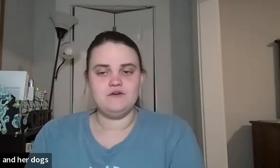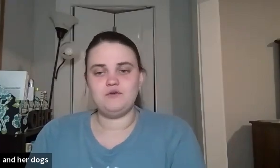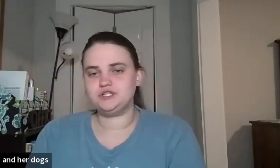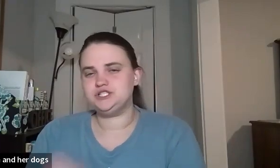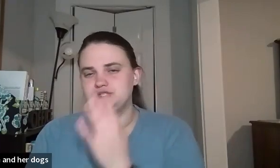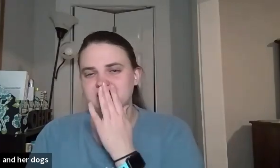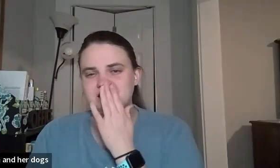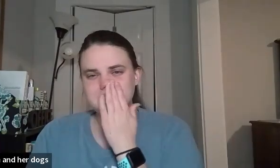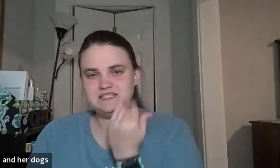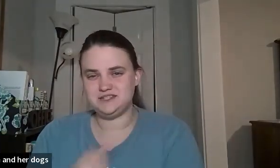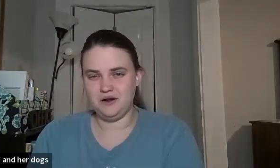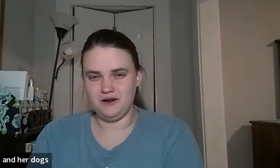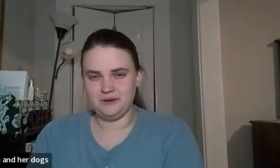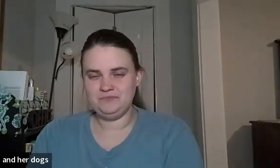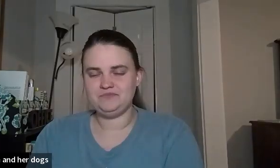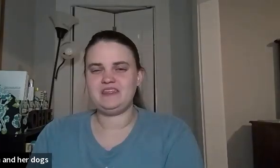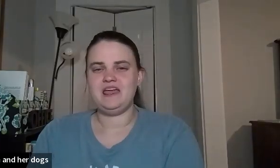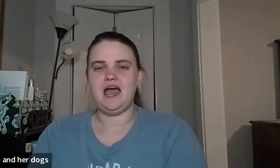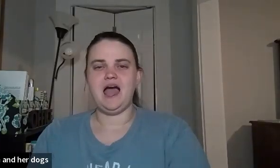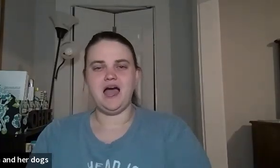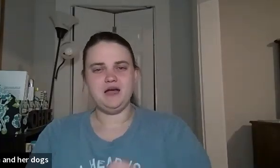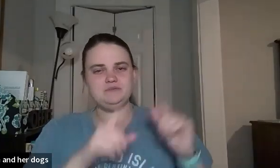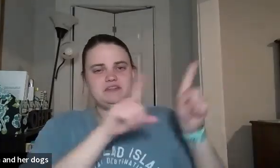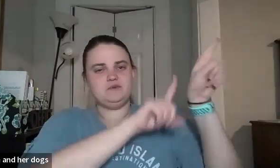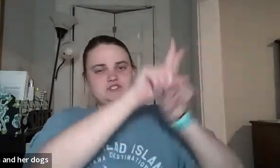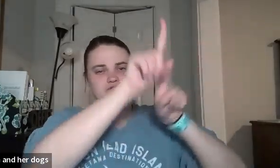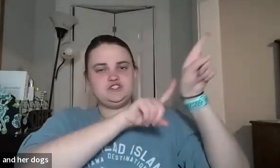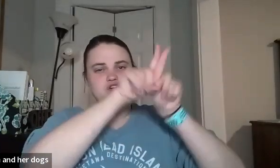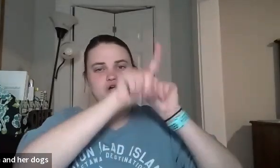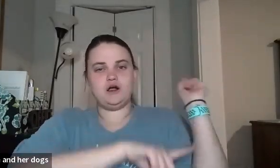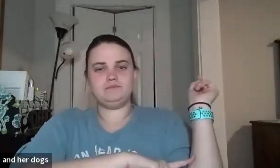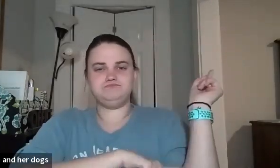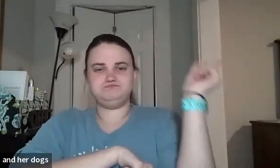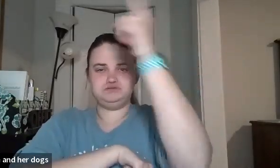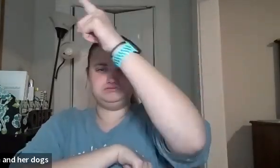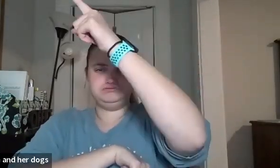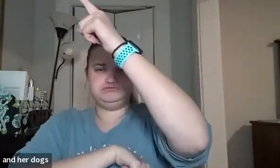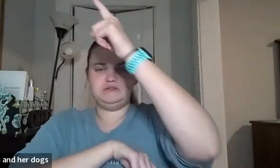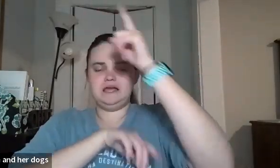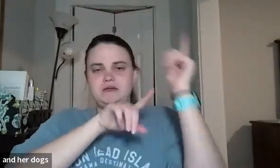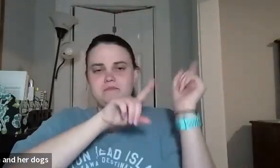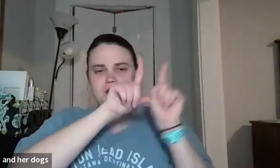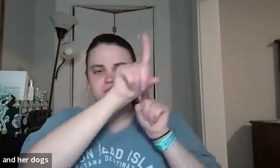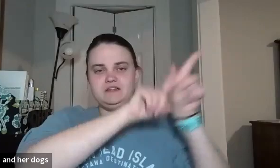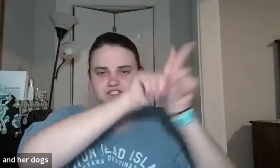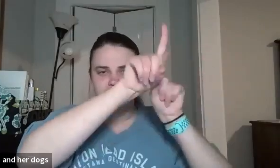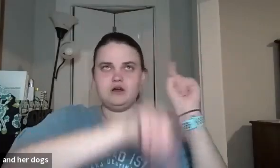For shooting star, I would make the motion of star like that. I'd be like